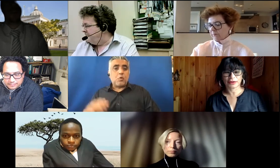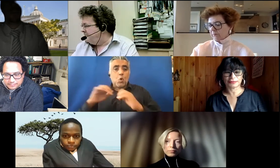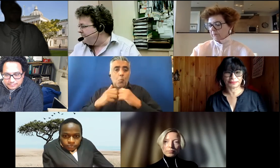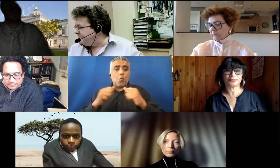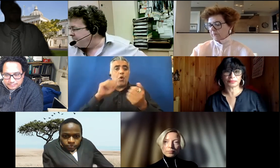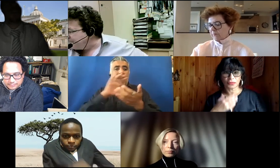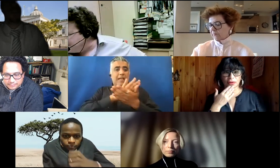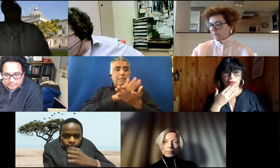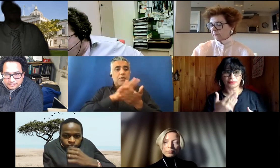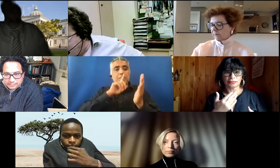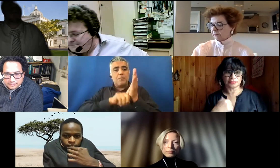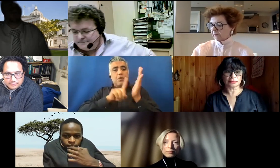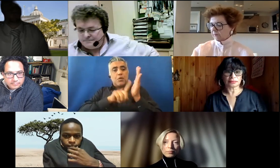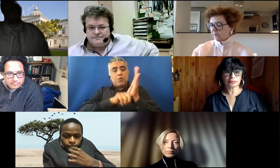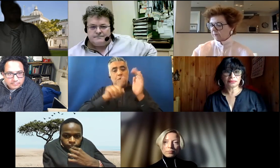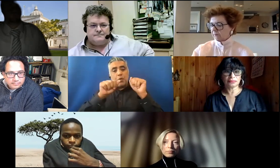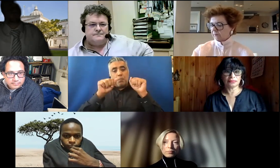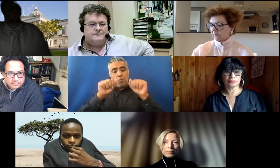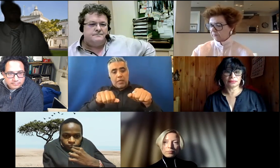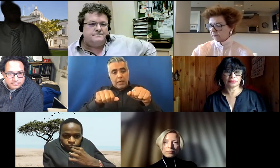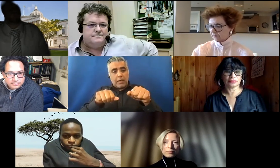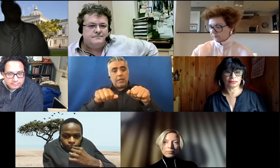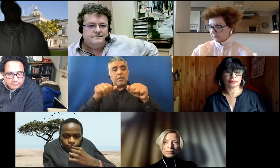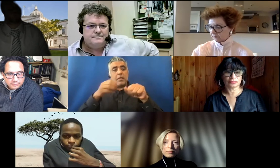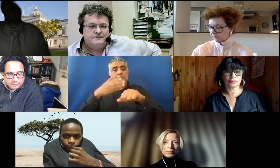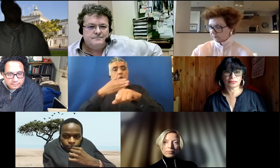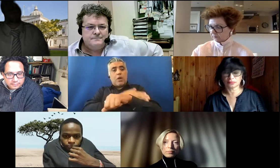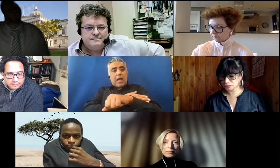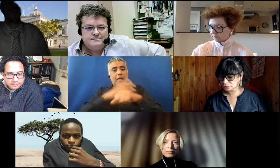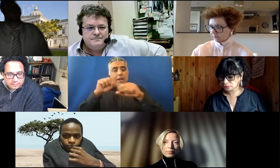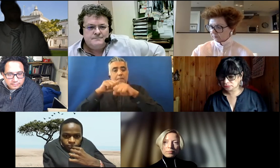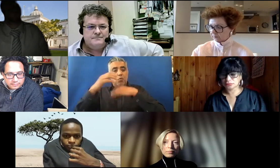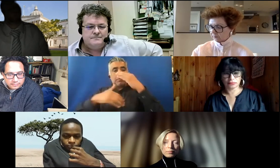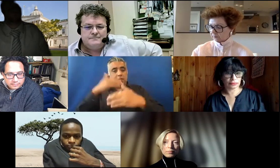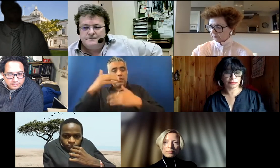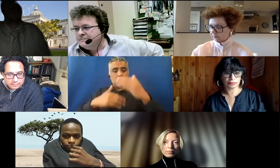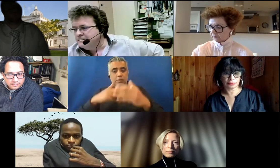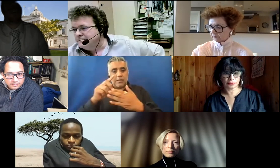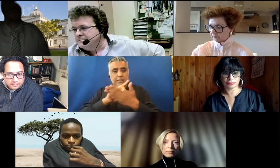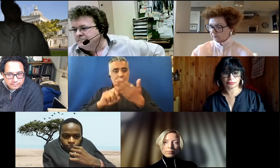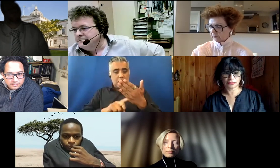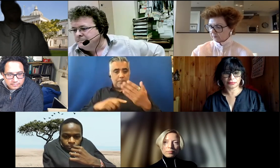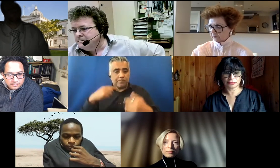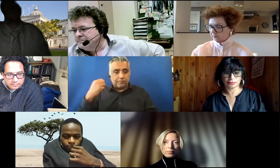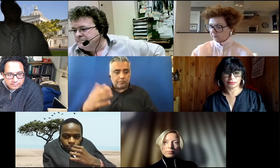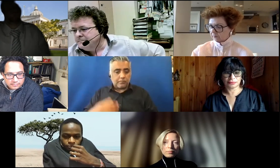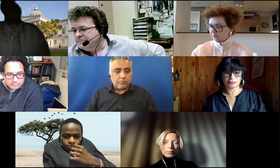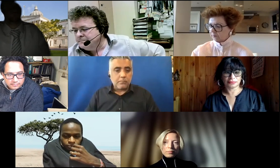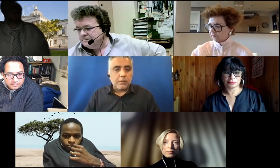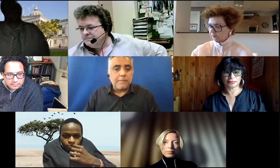academics and researchers could improve the whole process of designing with and not designing